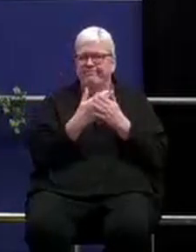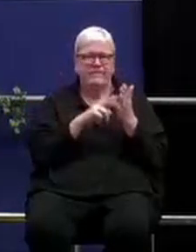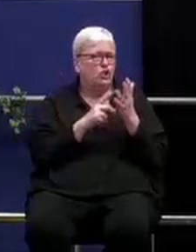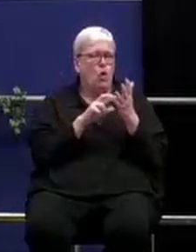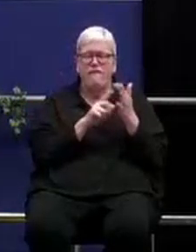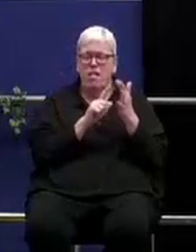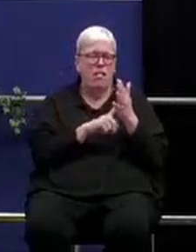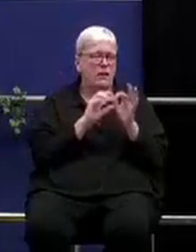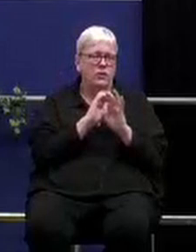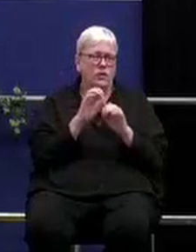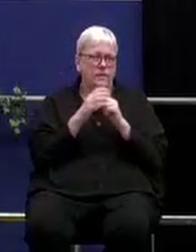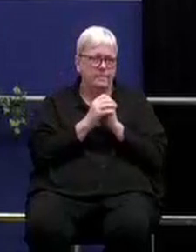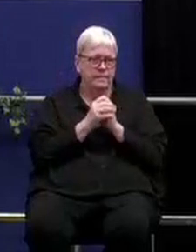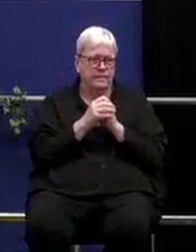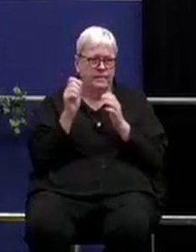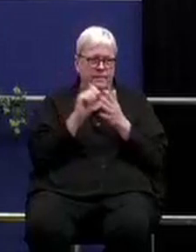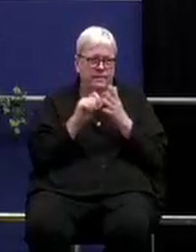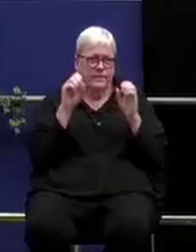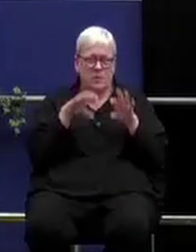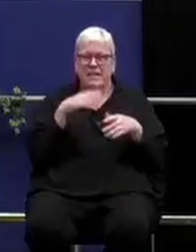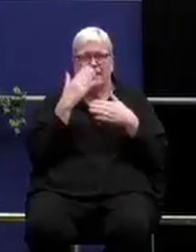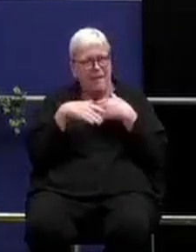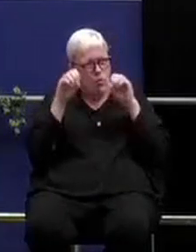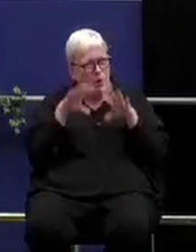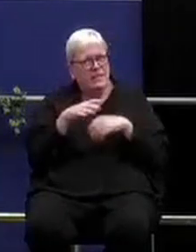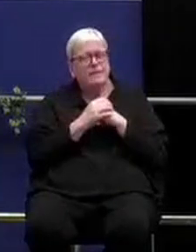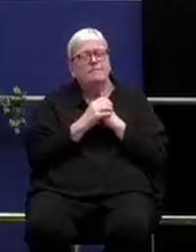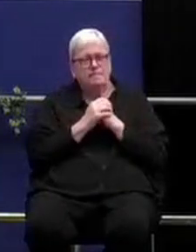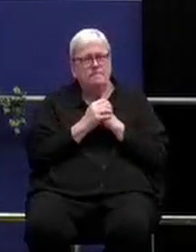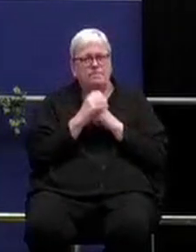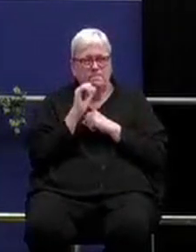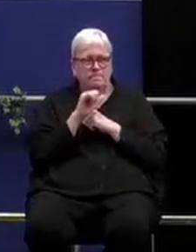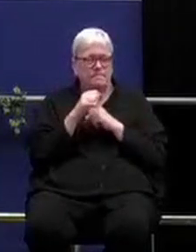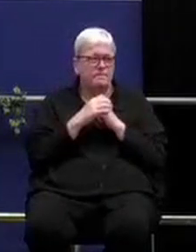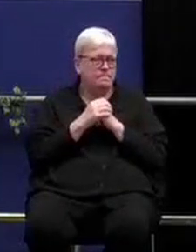novel. But no writing's ever wasted. Exactly.